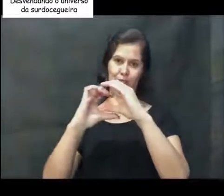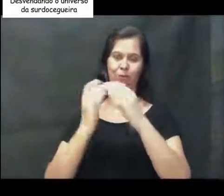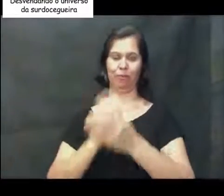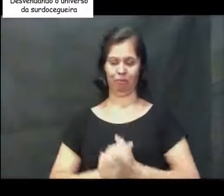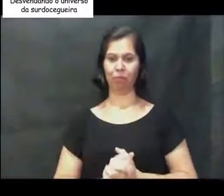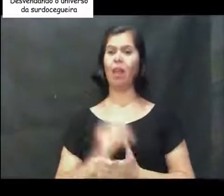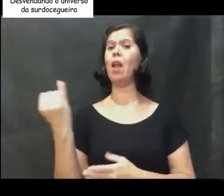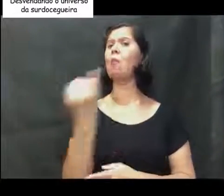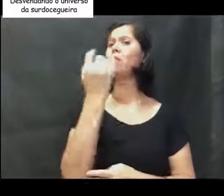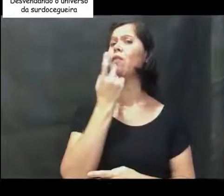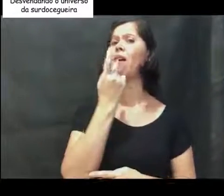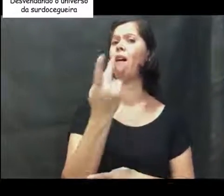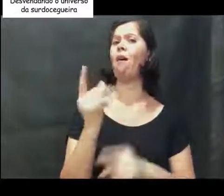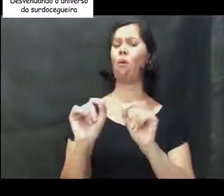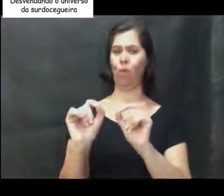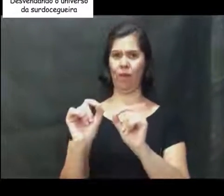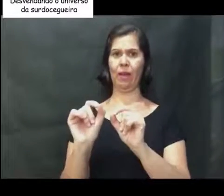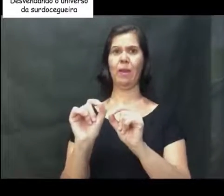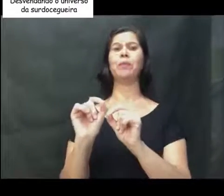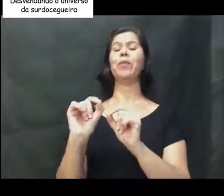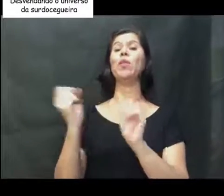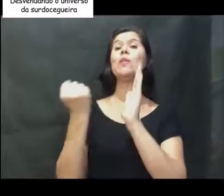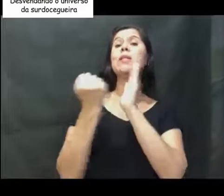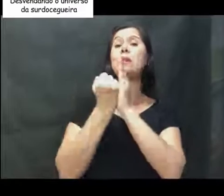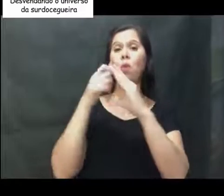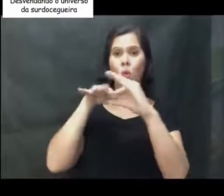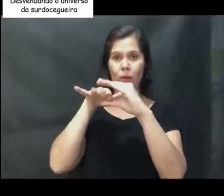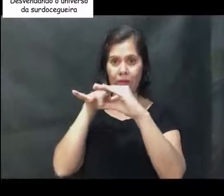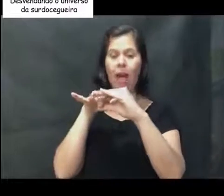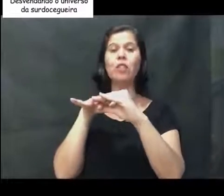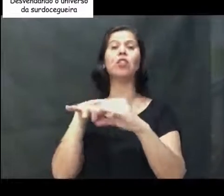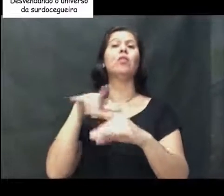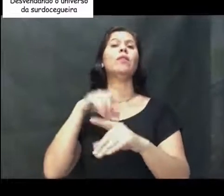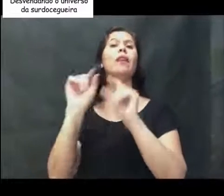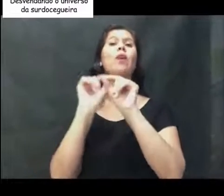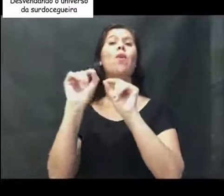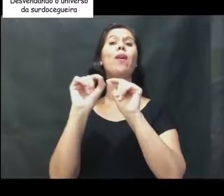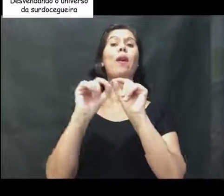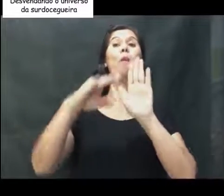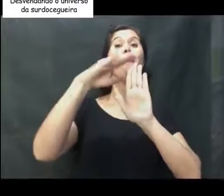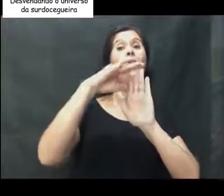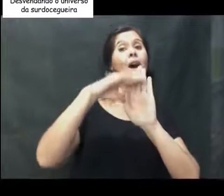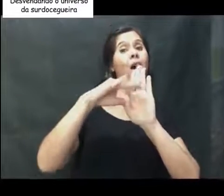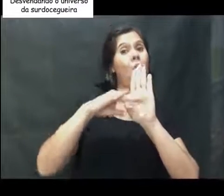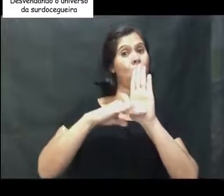It's important to mention that the use of the tactile symbols must respect the hierarchy of symbols.